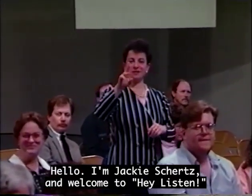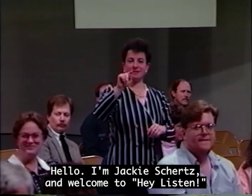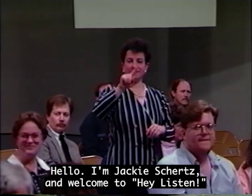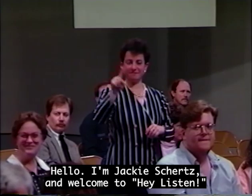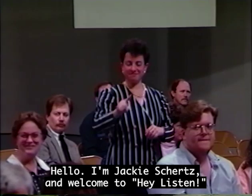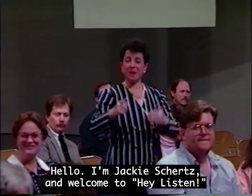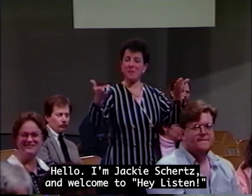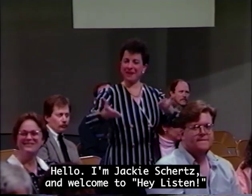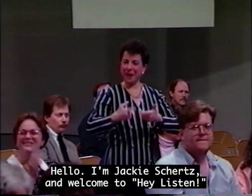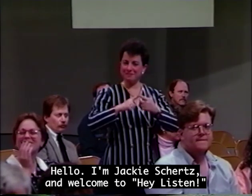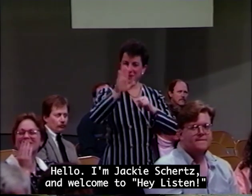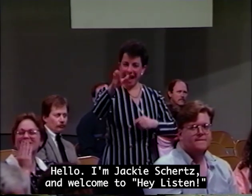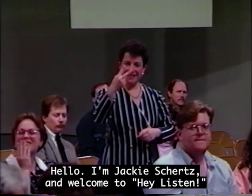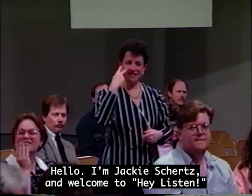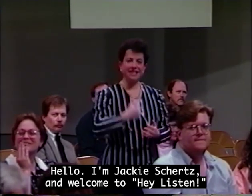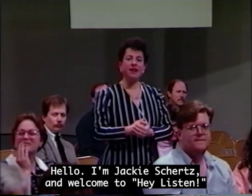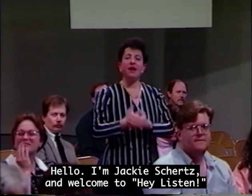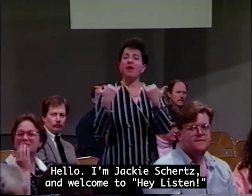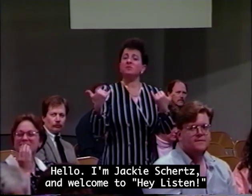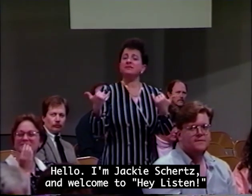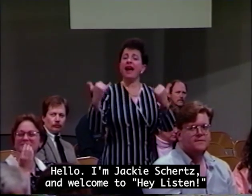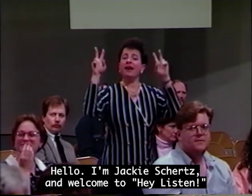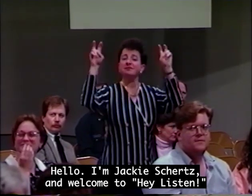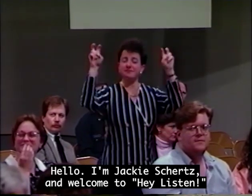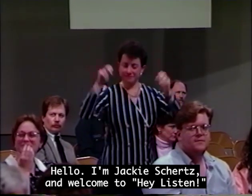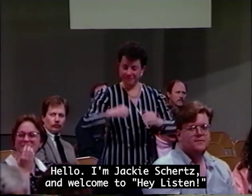I'm Jackie Schertz, and welcome to Hey Listen.